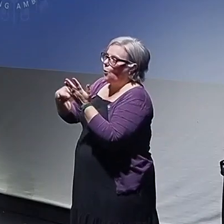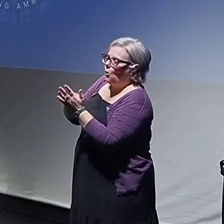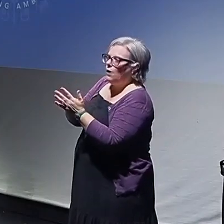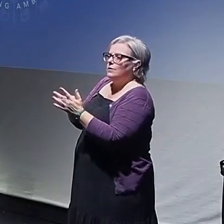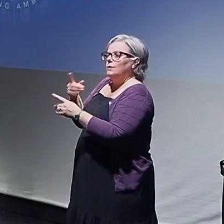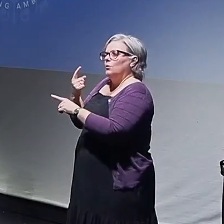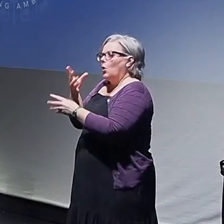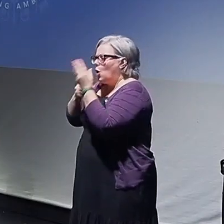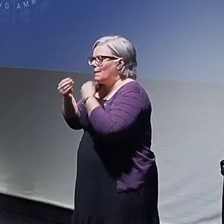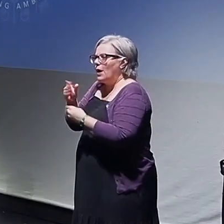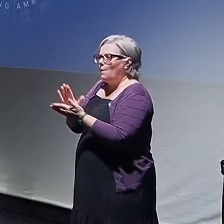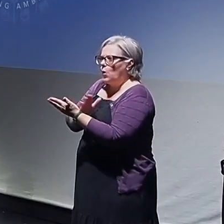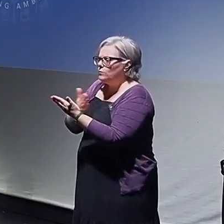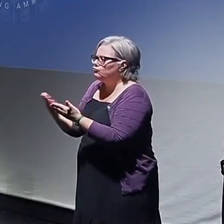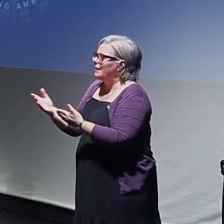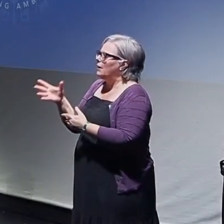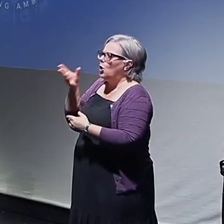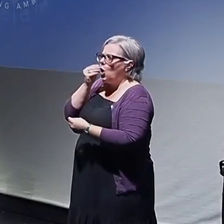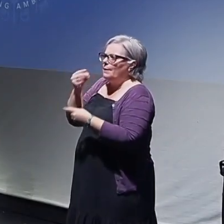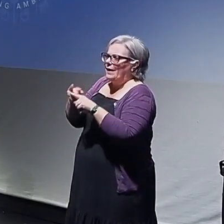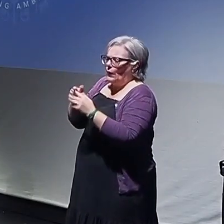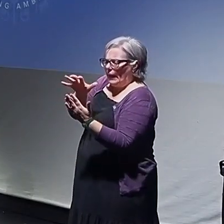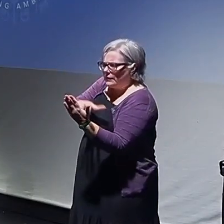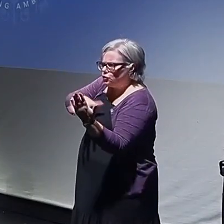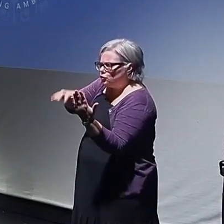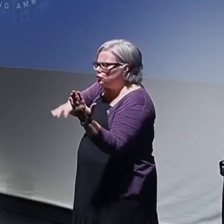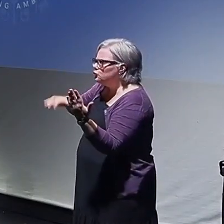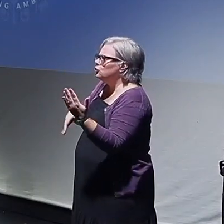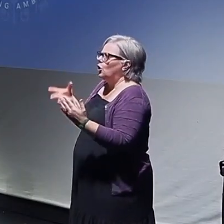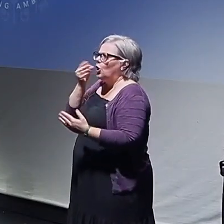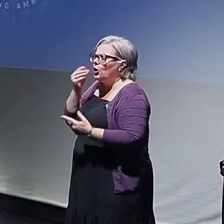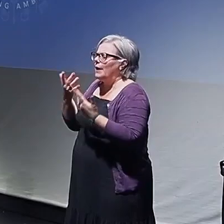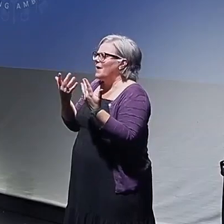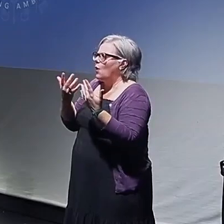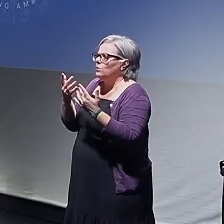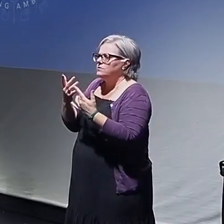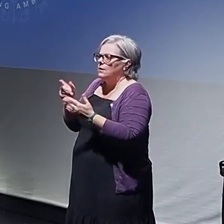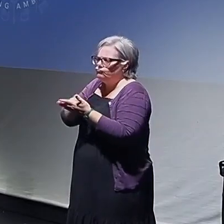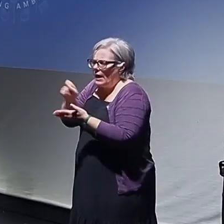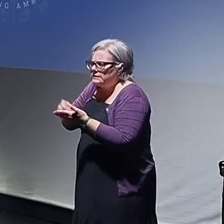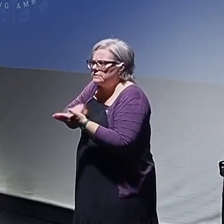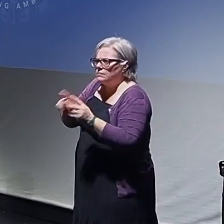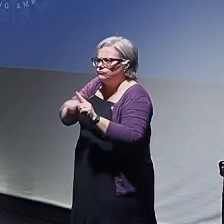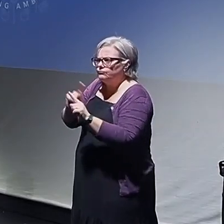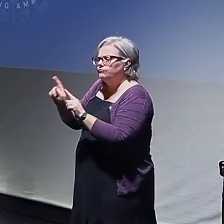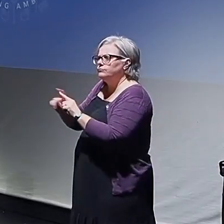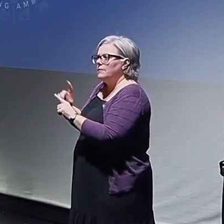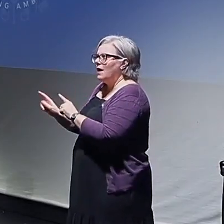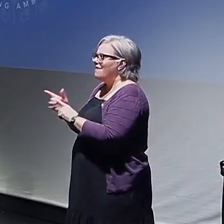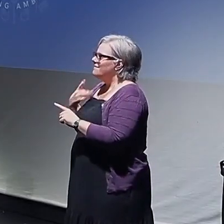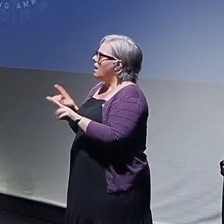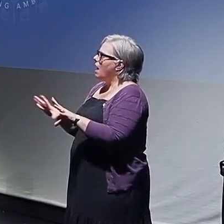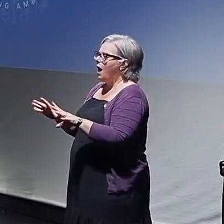poetry, learning about the prose, learning about all these great writers and all these references. It was like being at